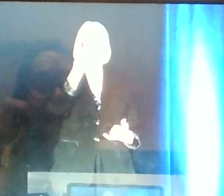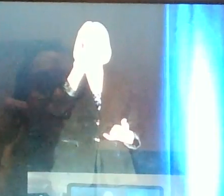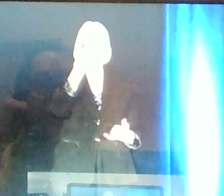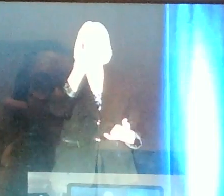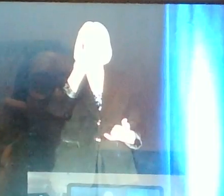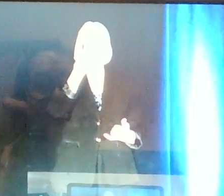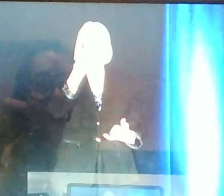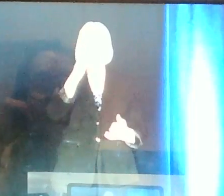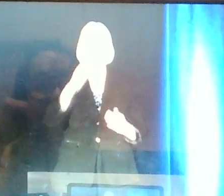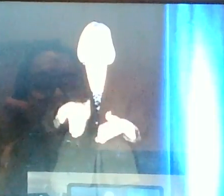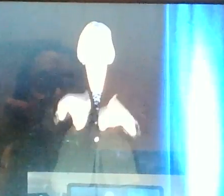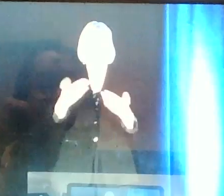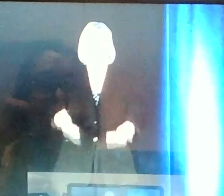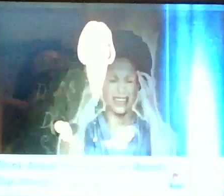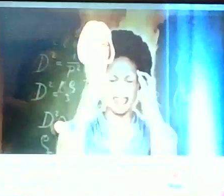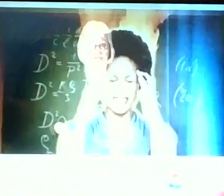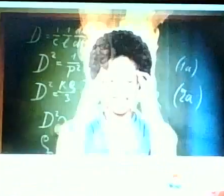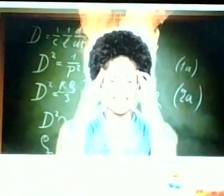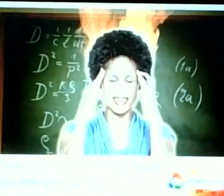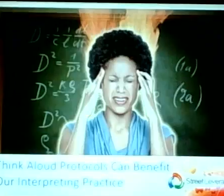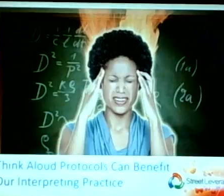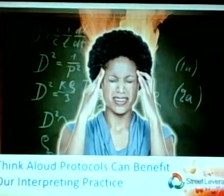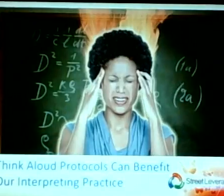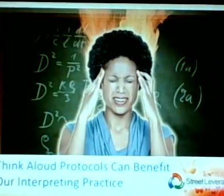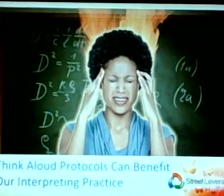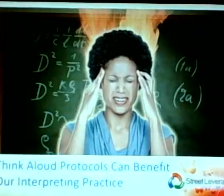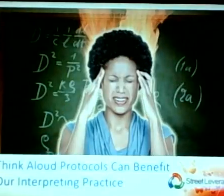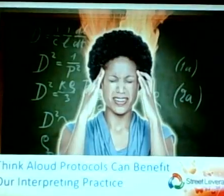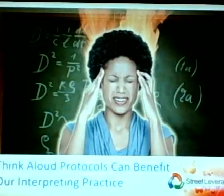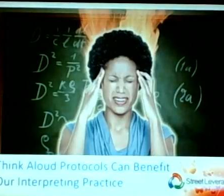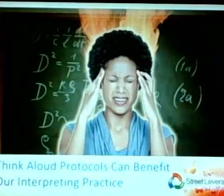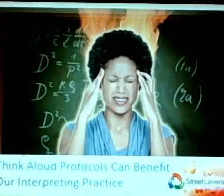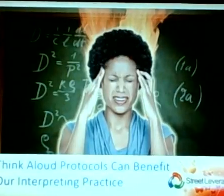But now, let's put our glasses up and